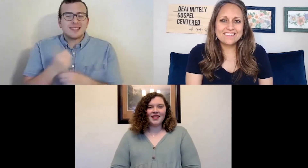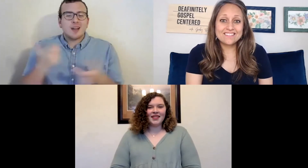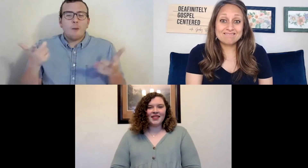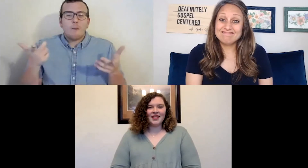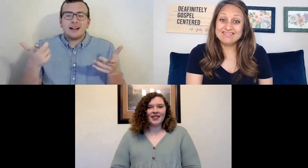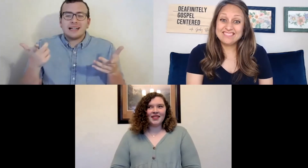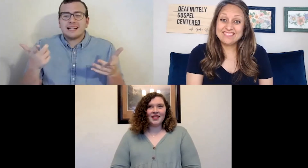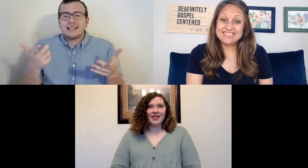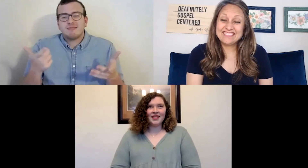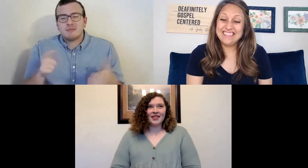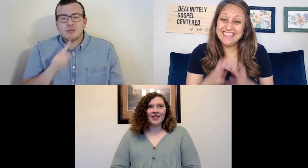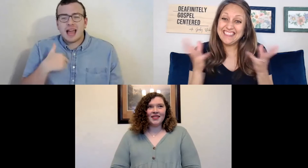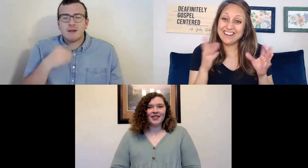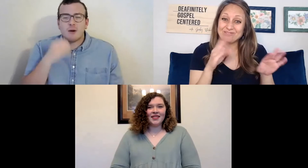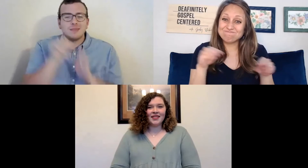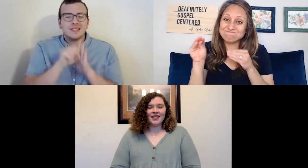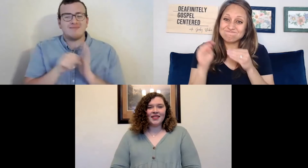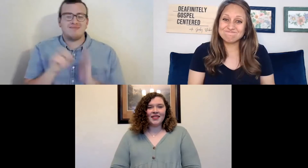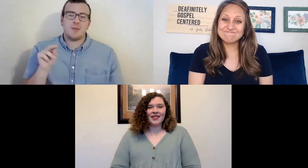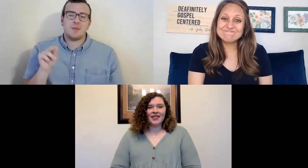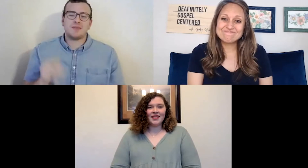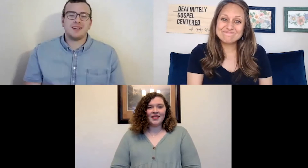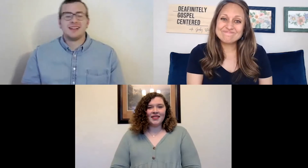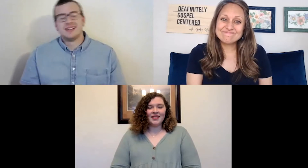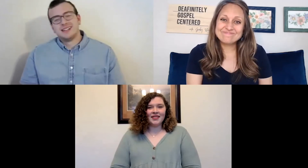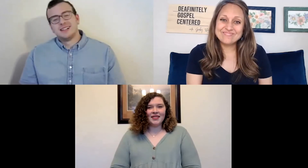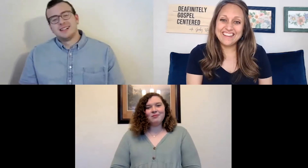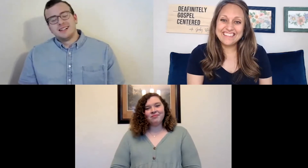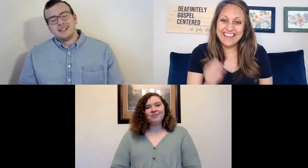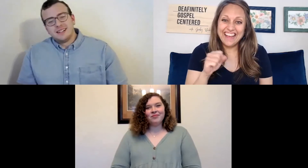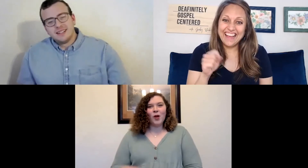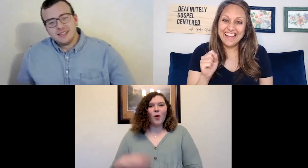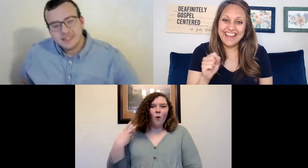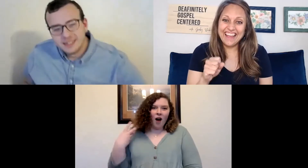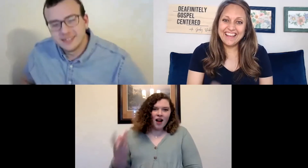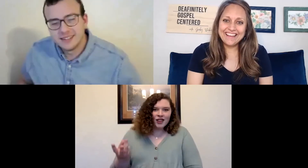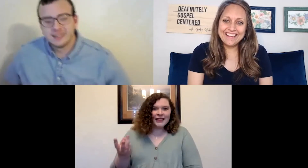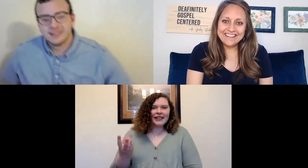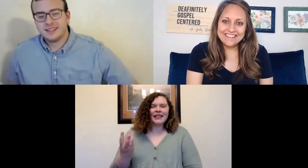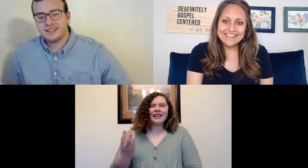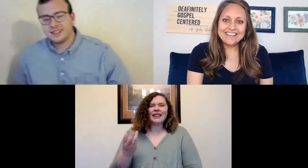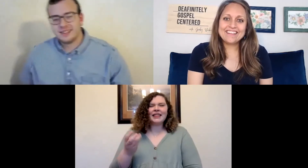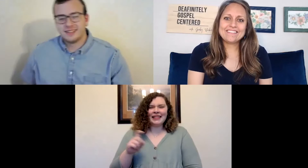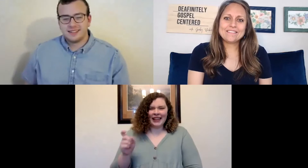It's 5 states in a few years, so I don't really feel like I have a home state.